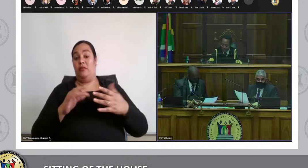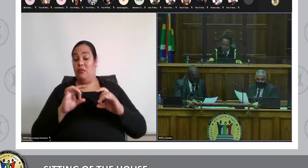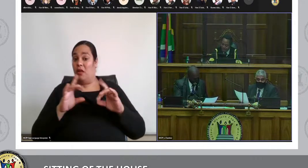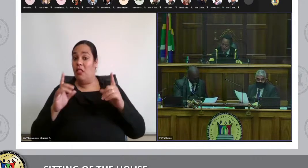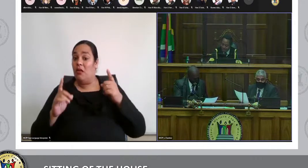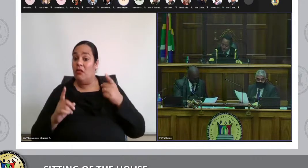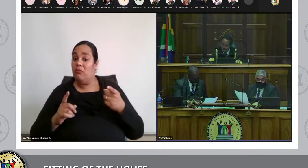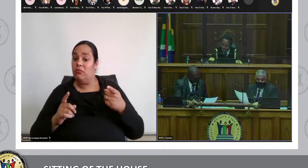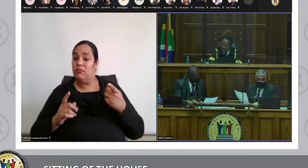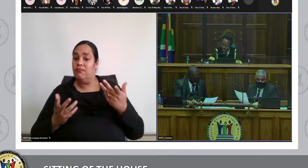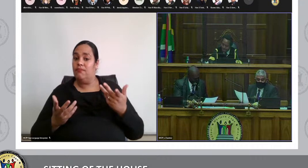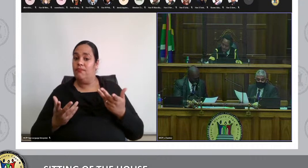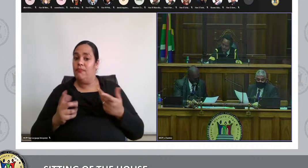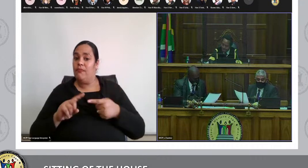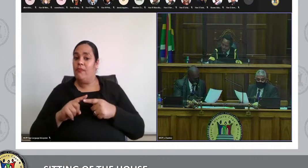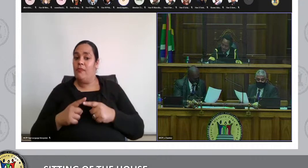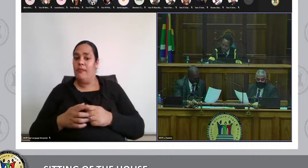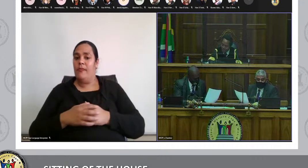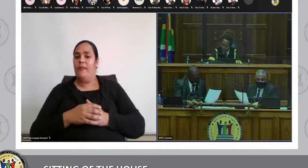clarifies the point.